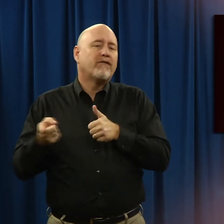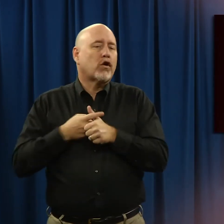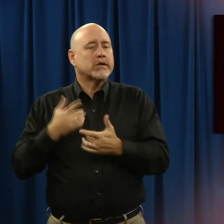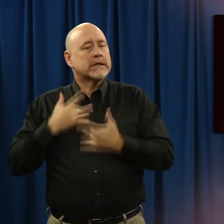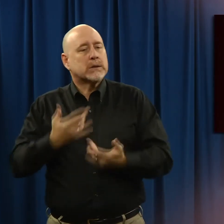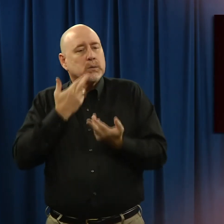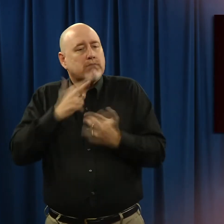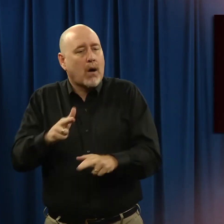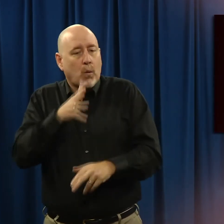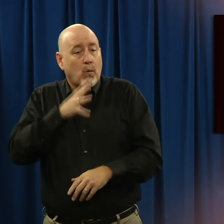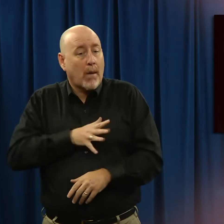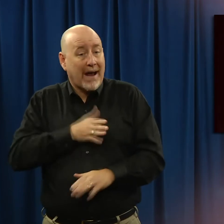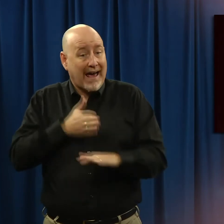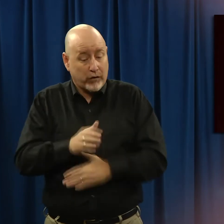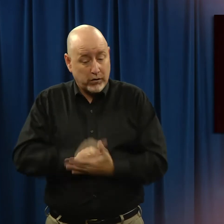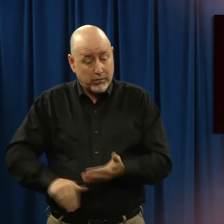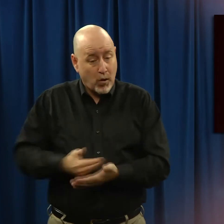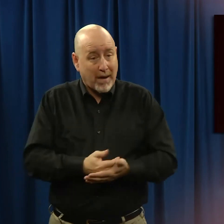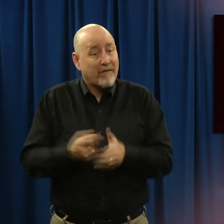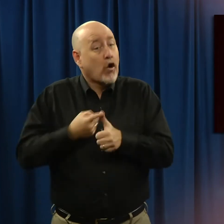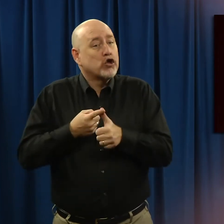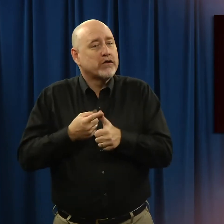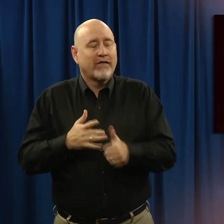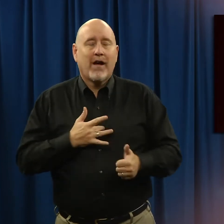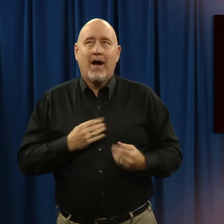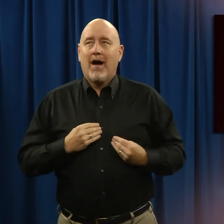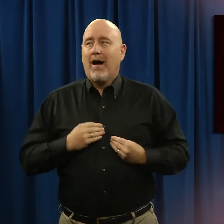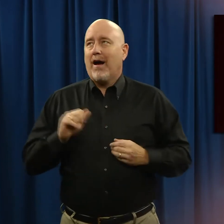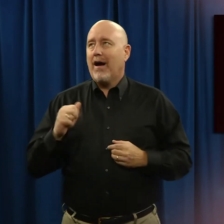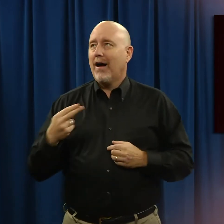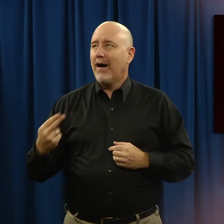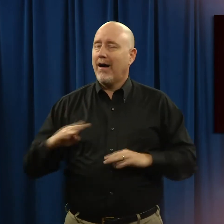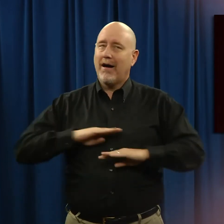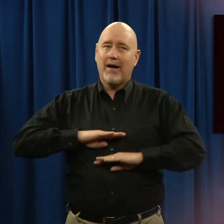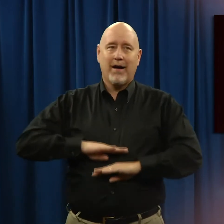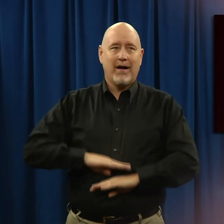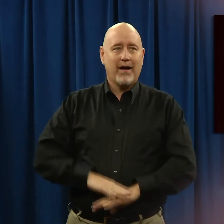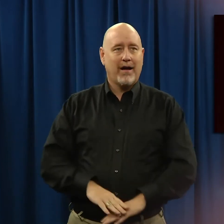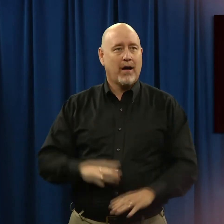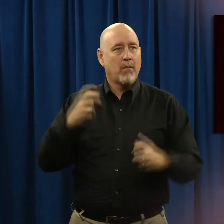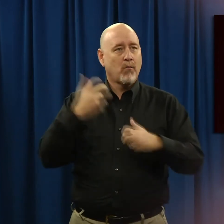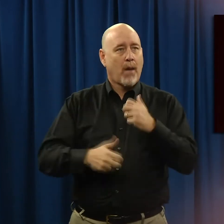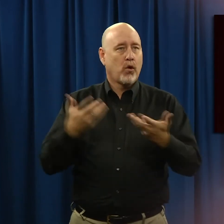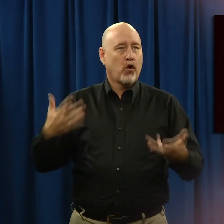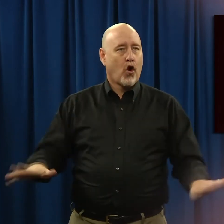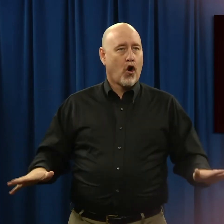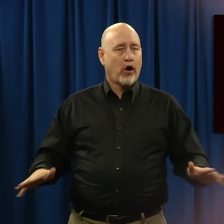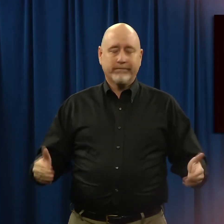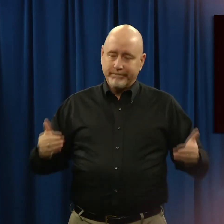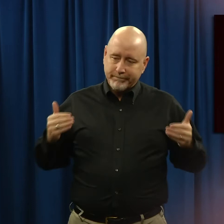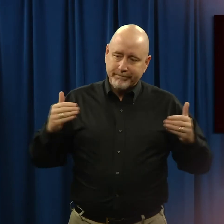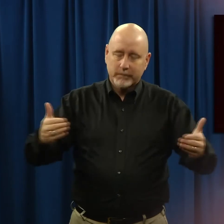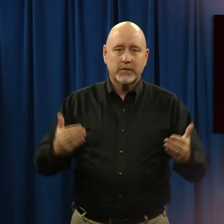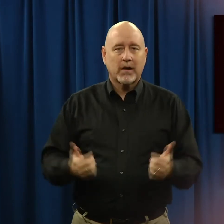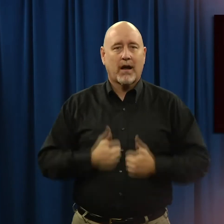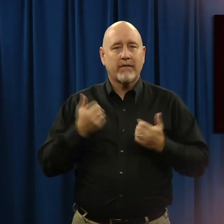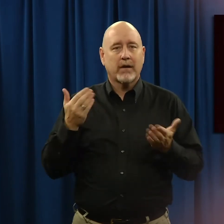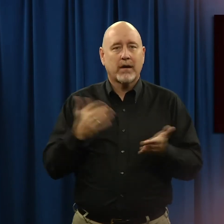reaction that a woman has to her abortion is a feeling of relief that the crisis is over and she can now move on with her